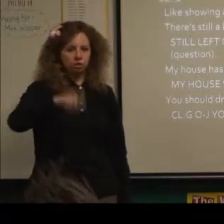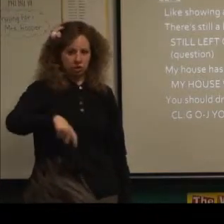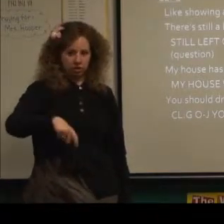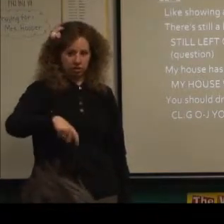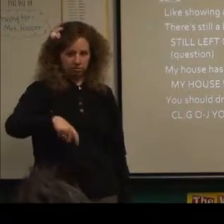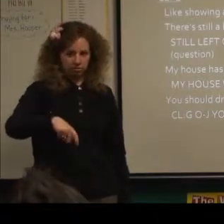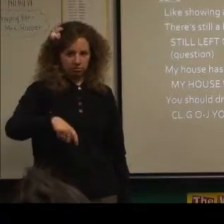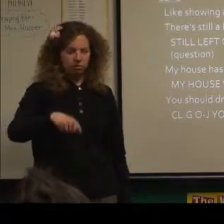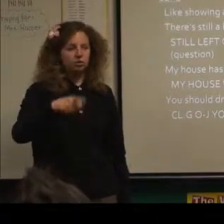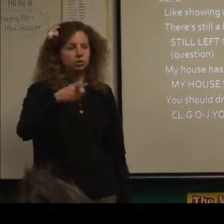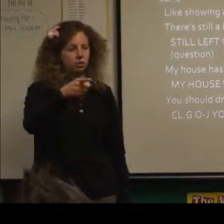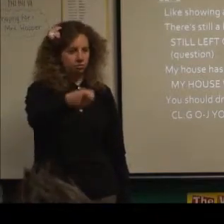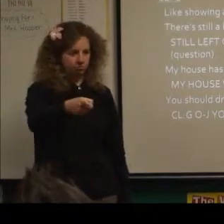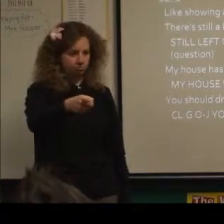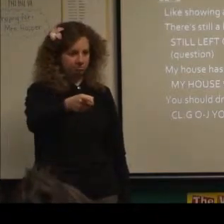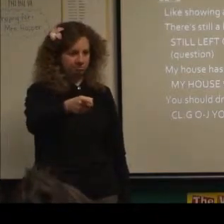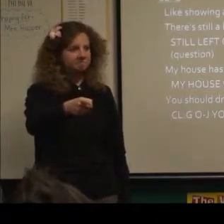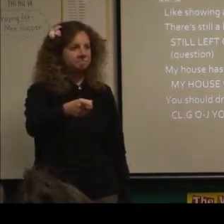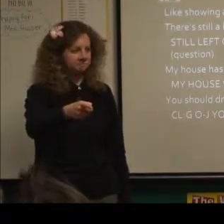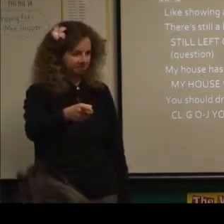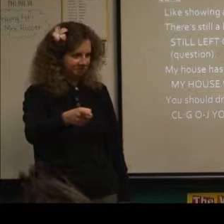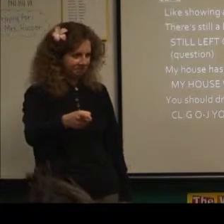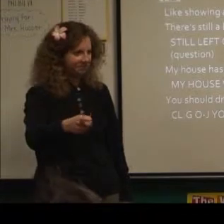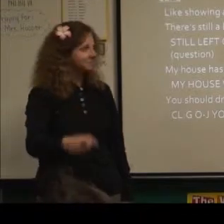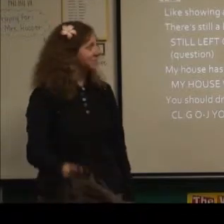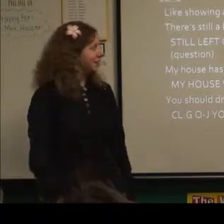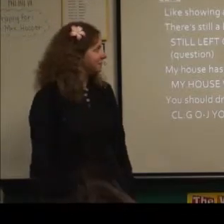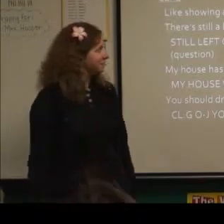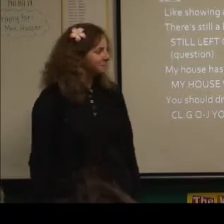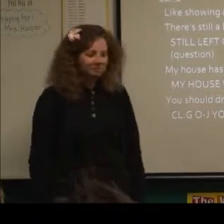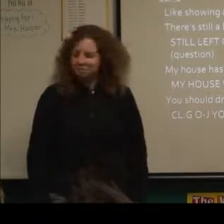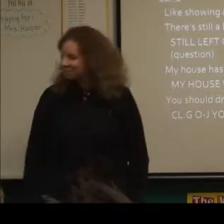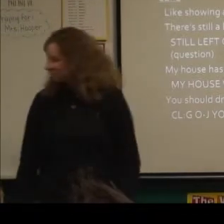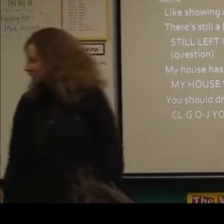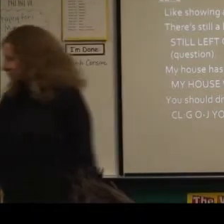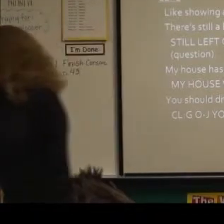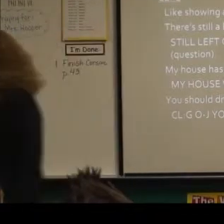should, you. Okay.